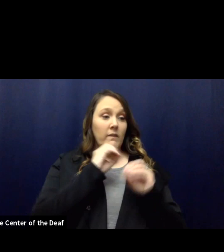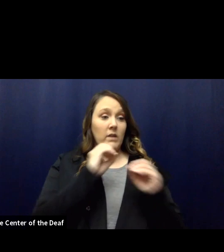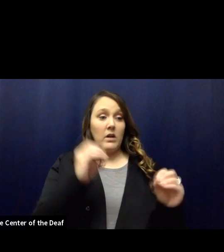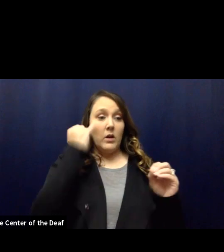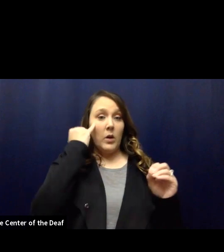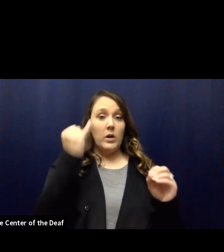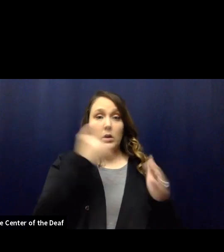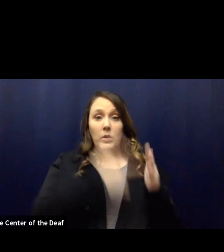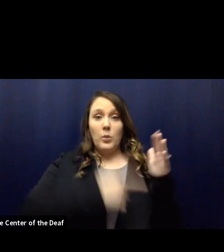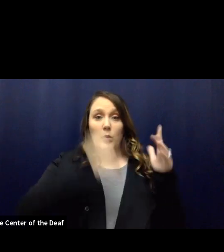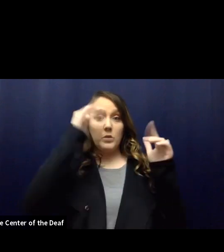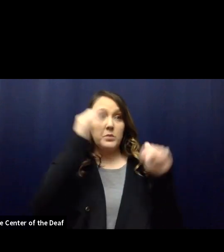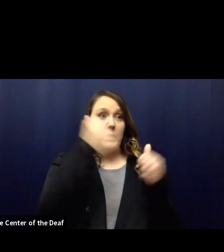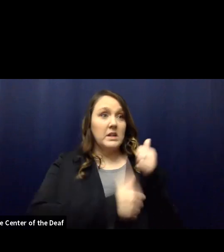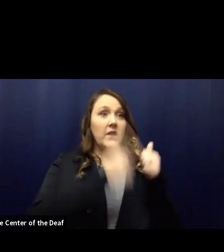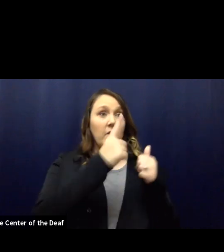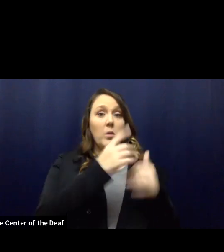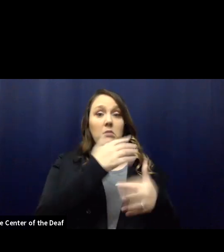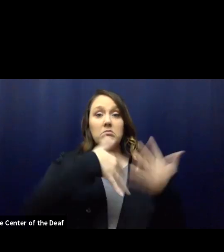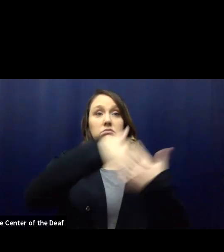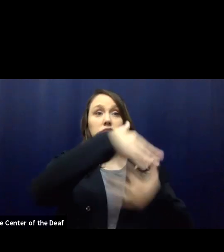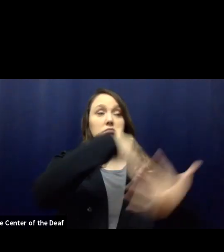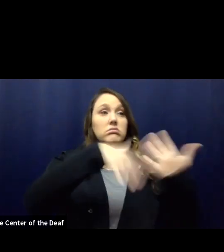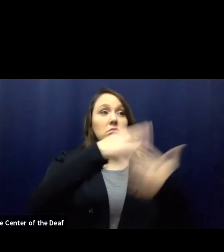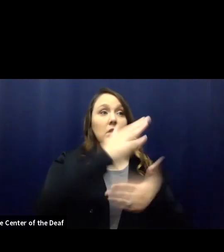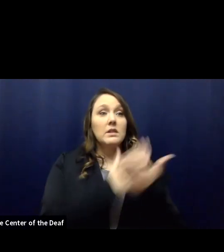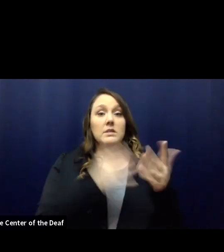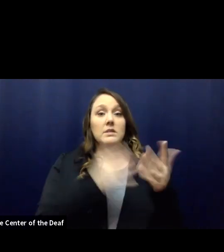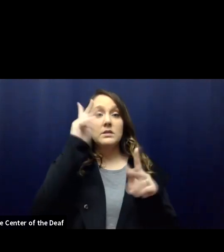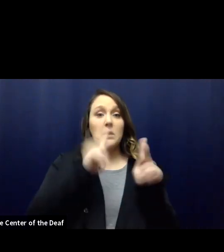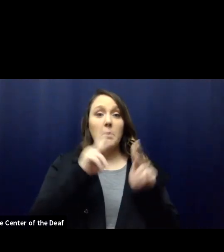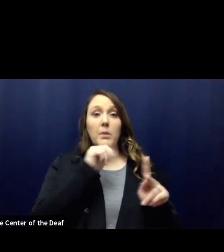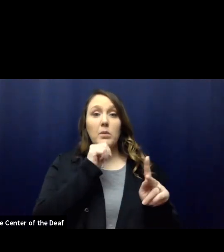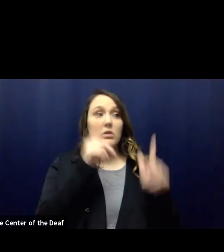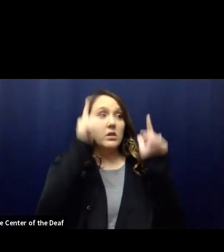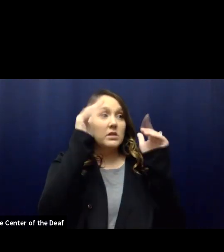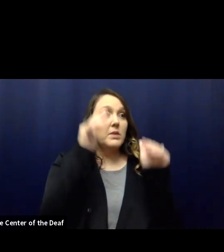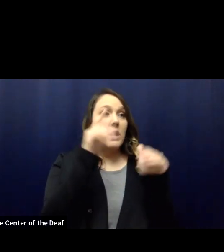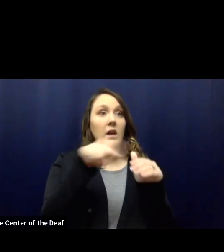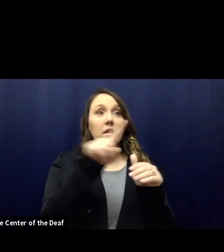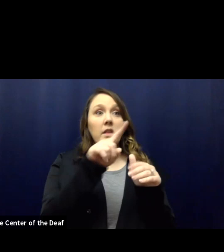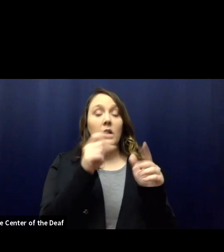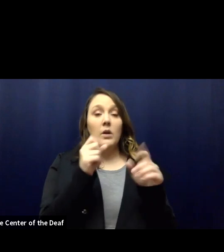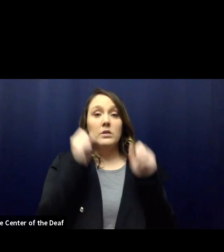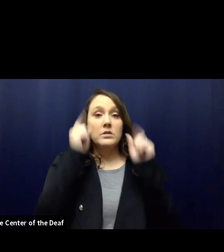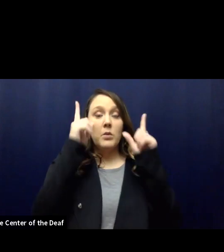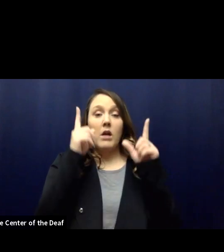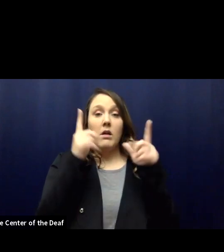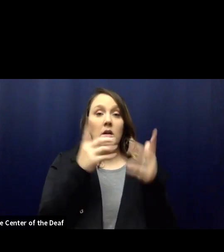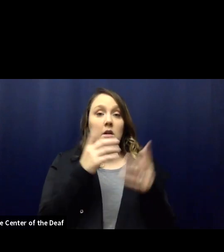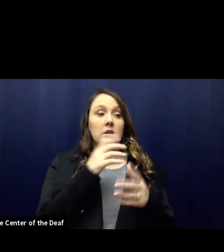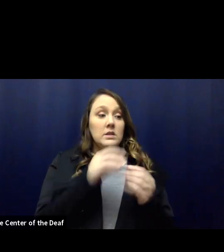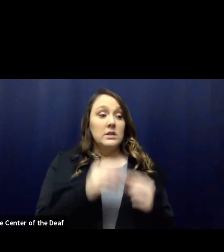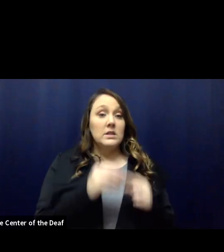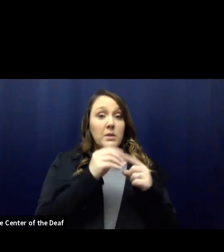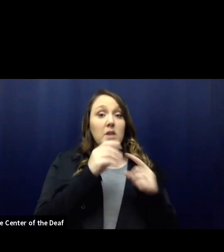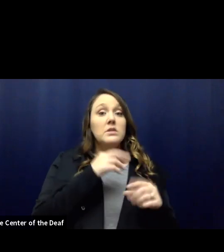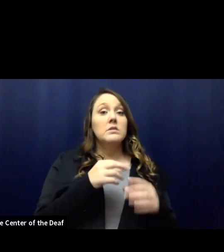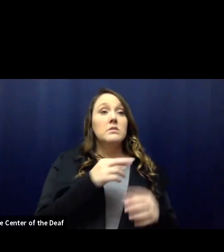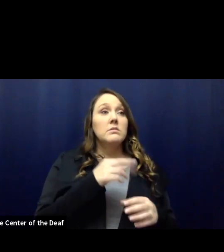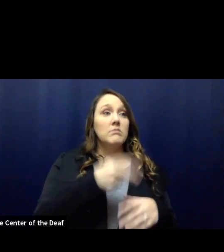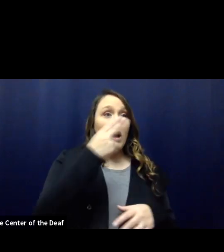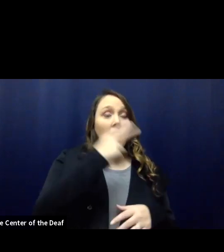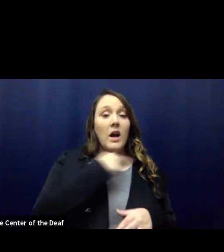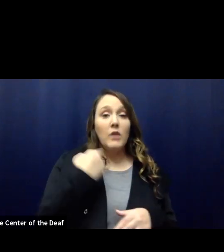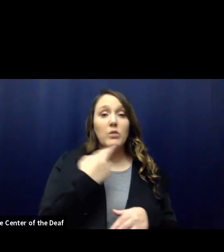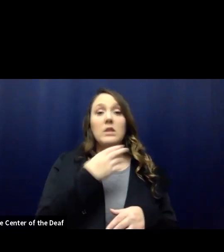everyone was out and about, and some people were caught off guard, especially our vulnerable population, i.e. the elderly and those with significant comorbidities. I think